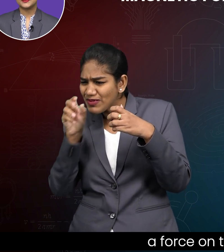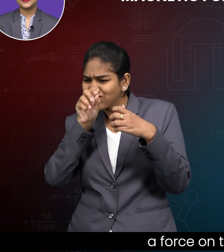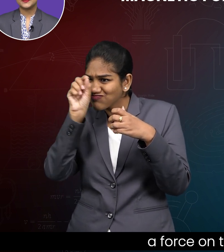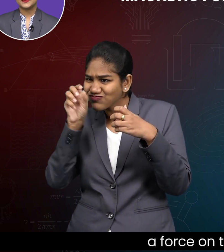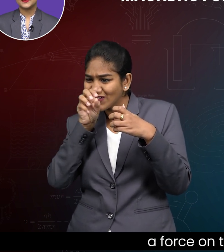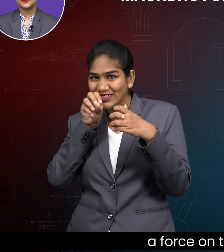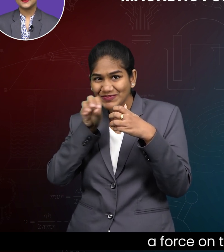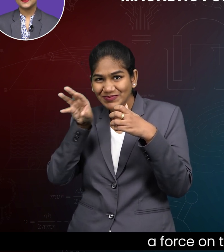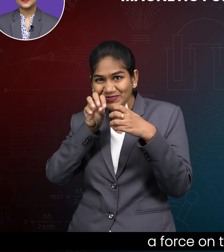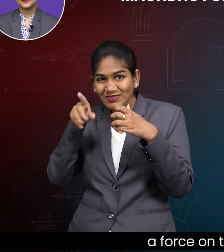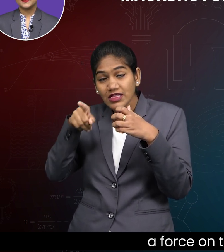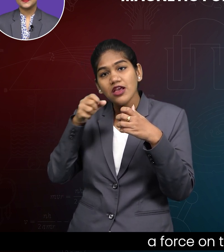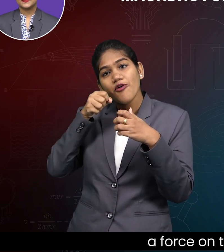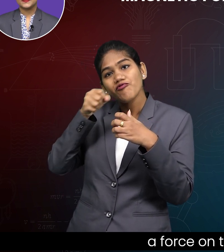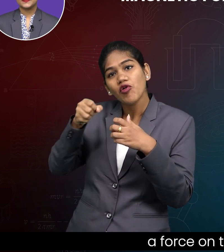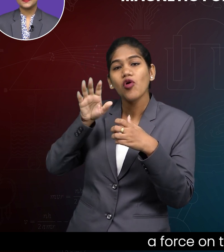charges.